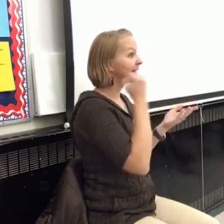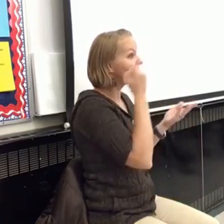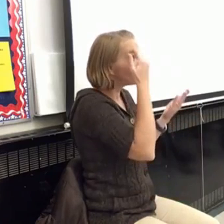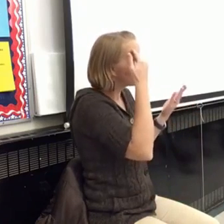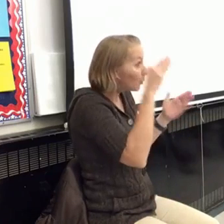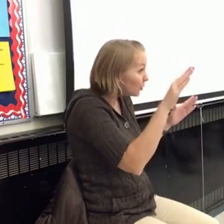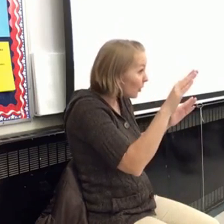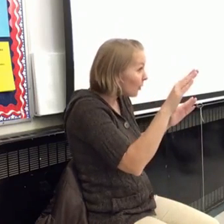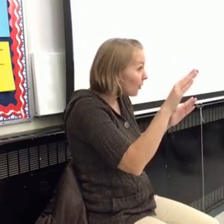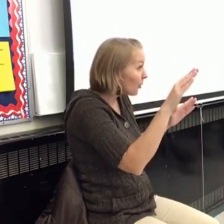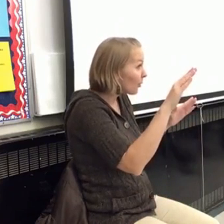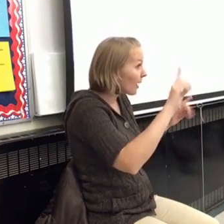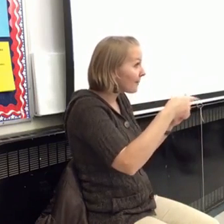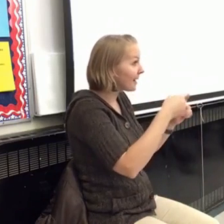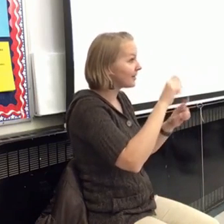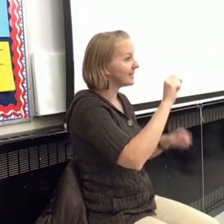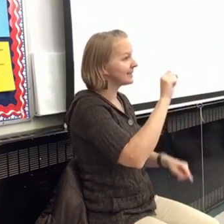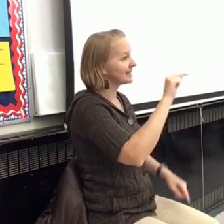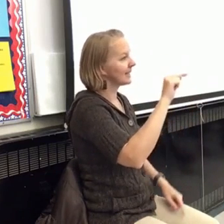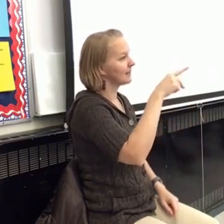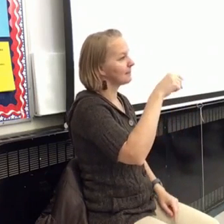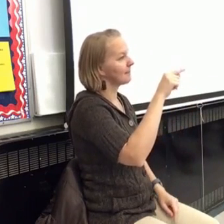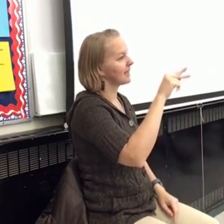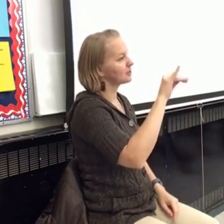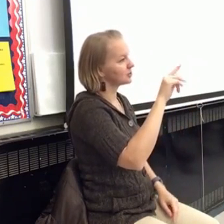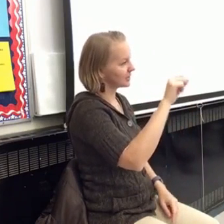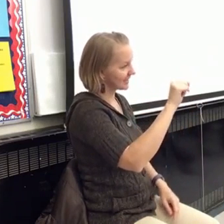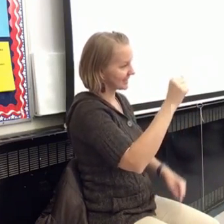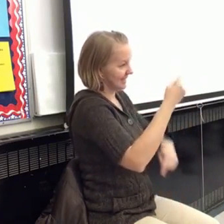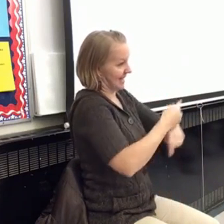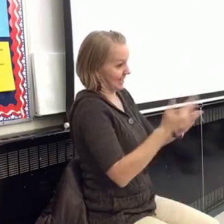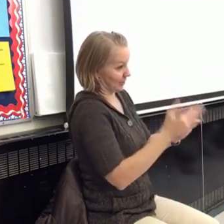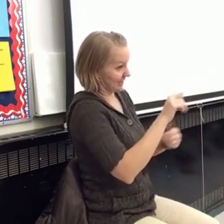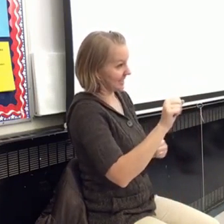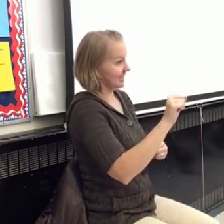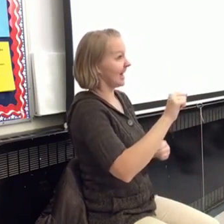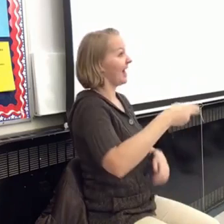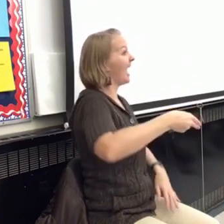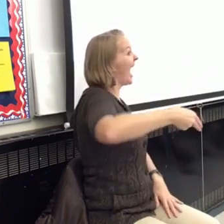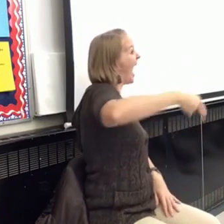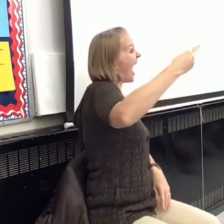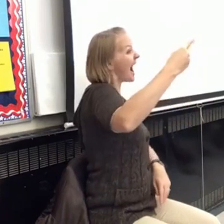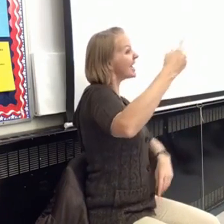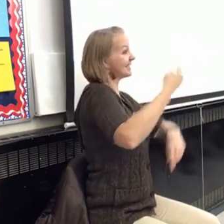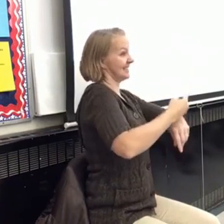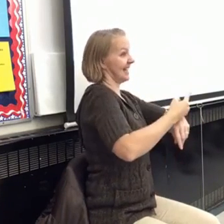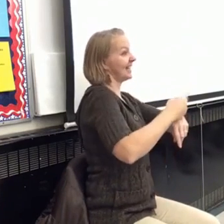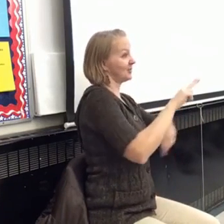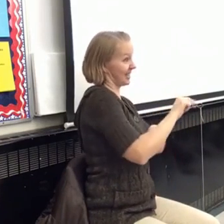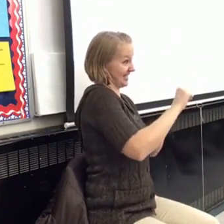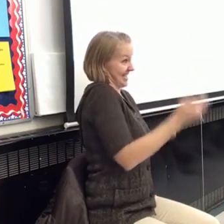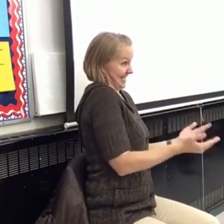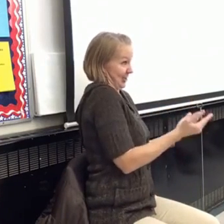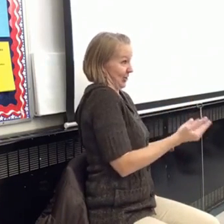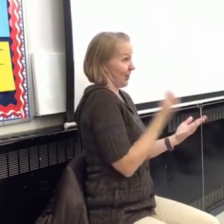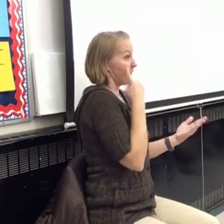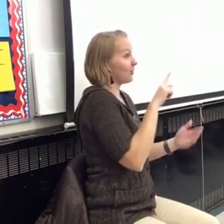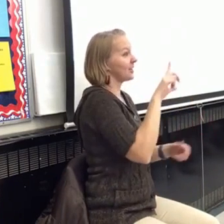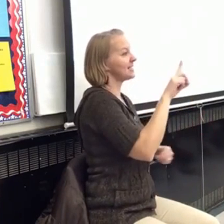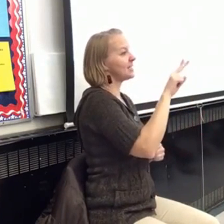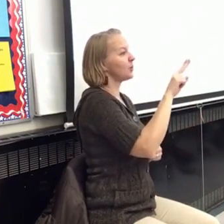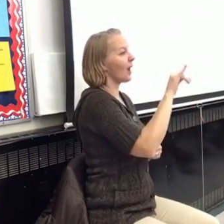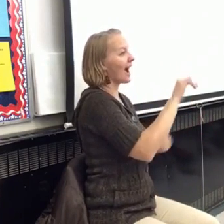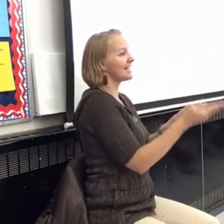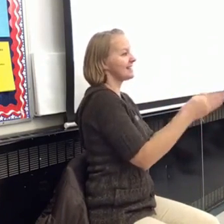know about St. Patrick's Day in the United States, it is actually the highest day in the United States for